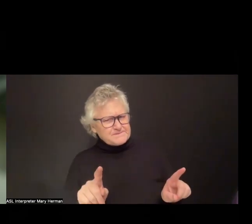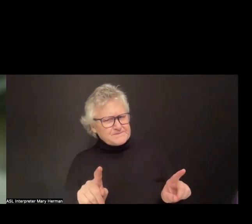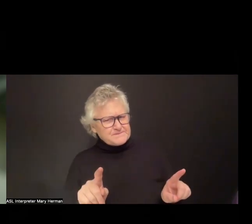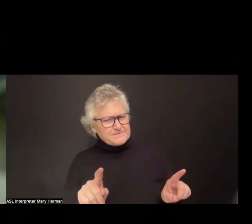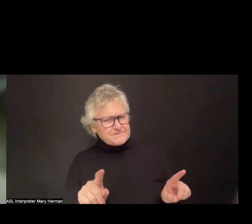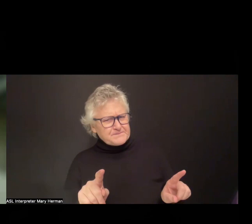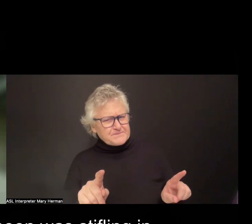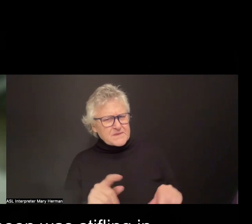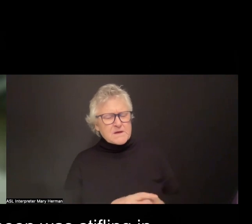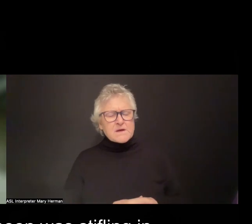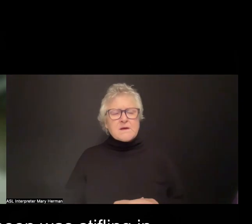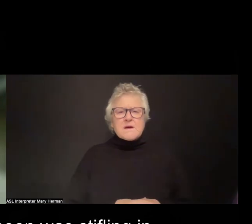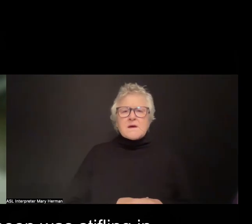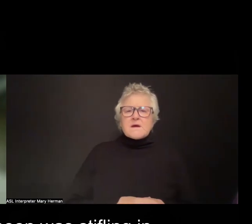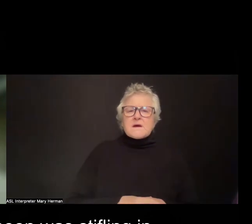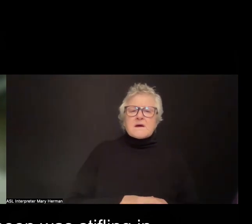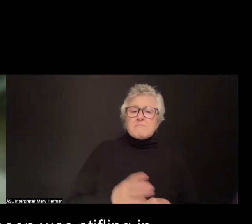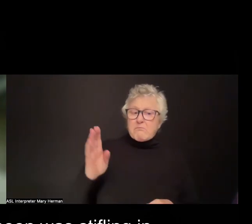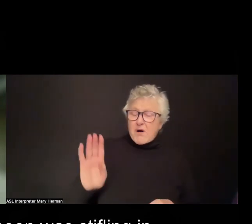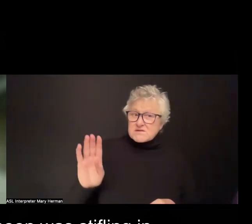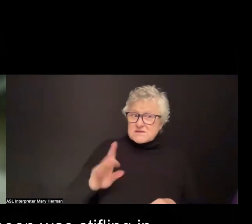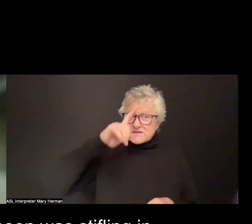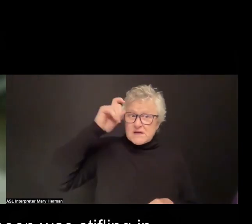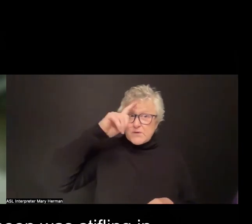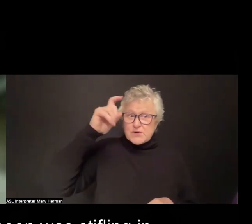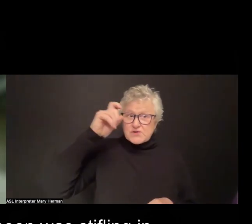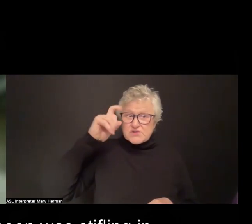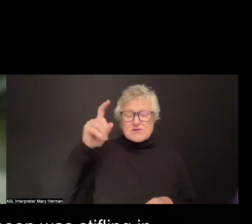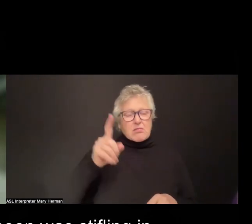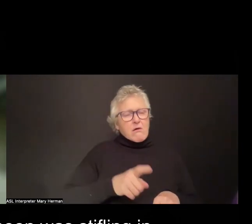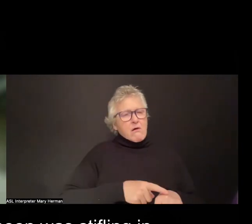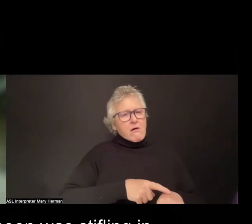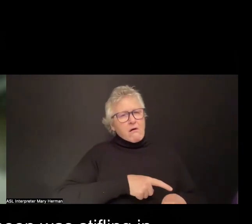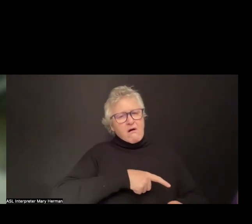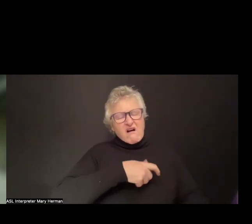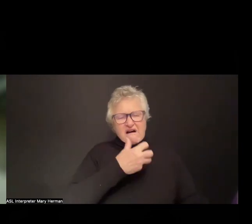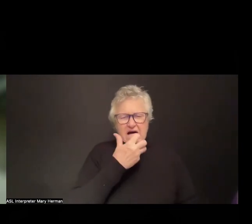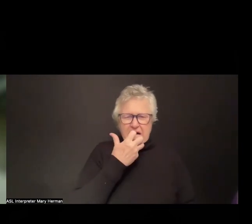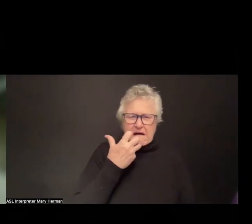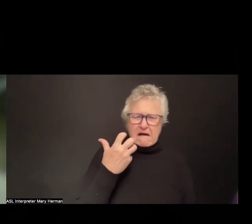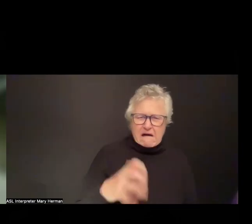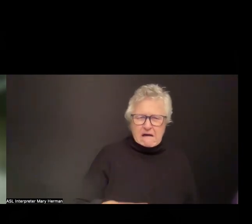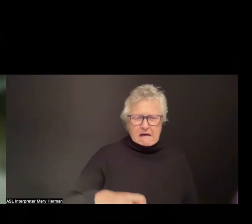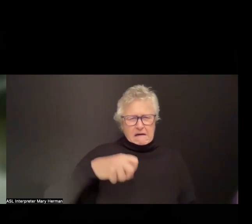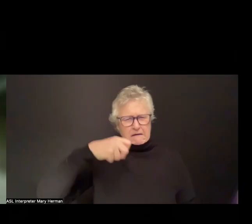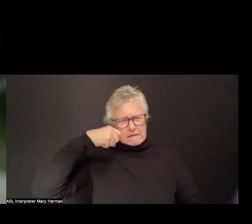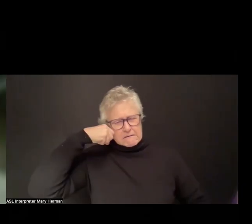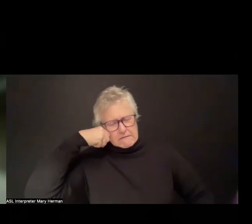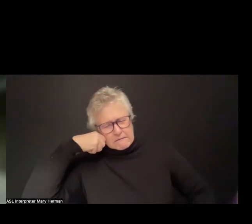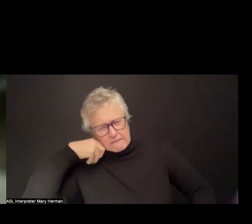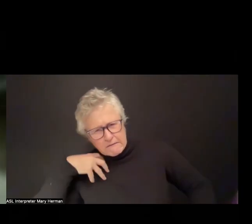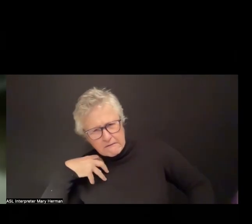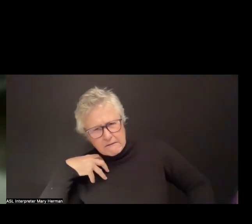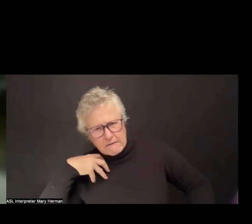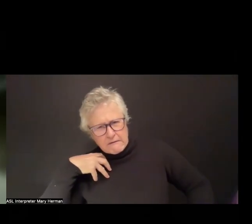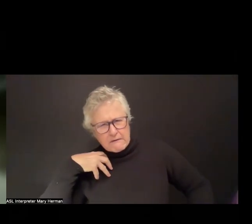relief. And so the afternoon was stifling in Ship Tavern when I first heard the name of William Fly. Now, here I'm going